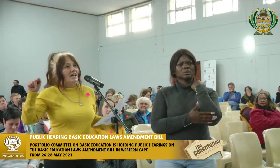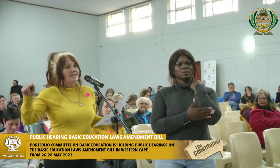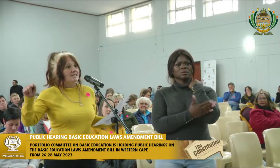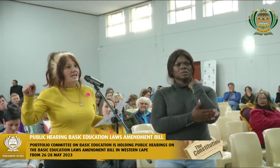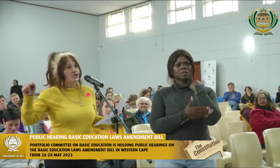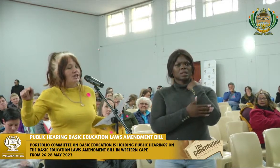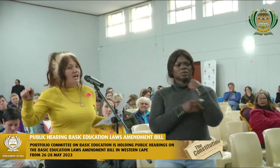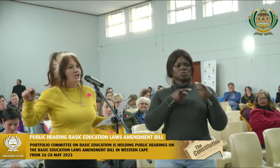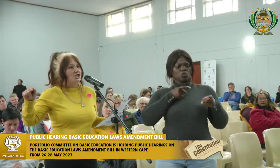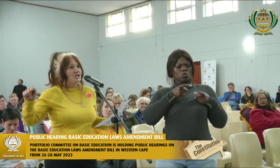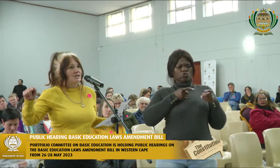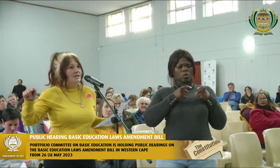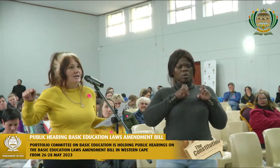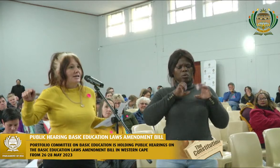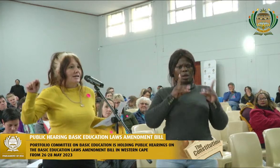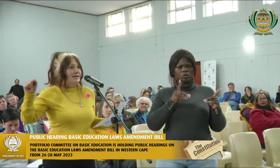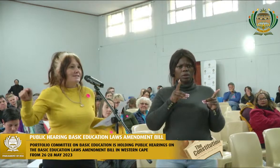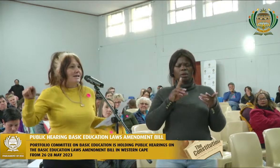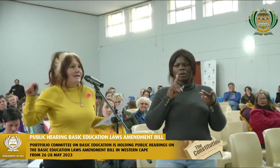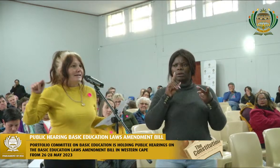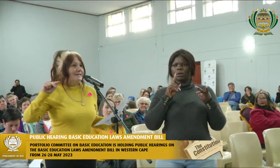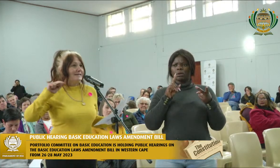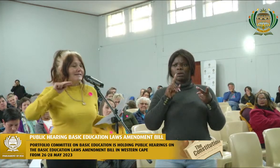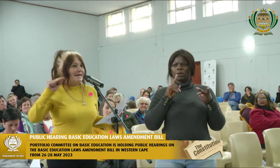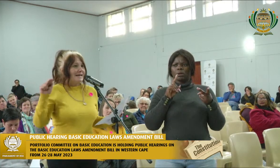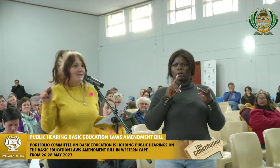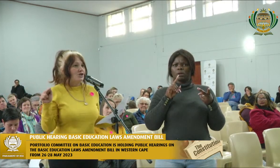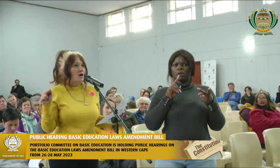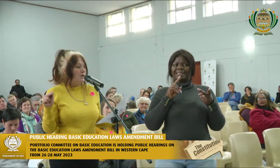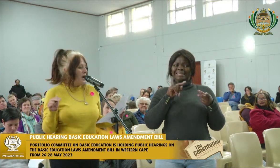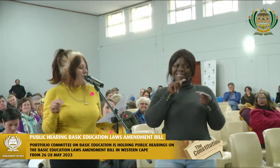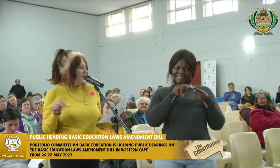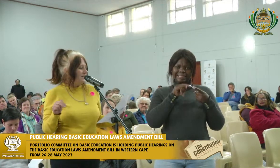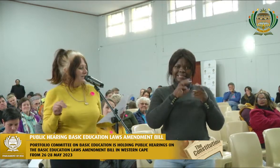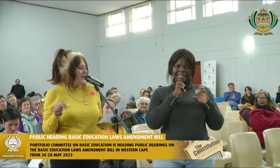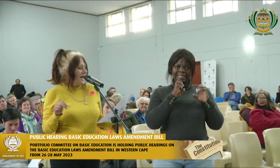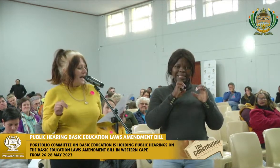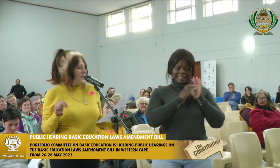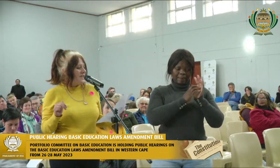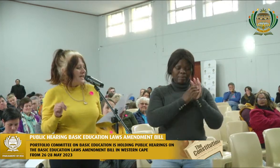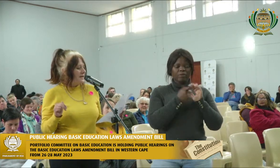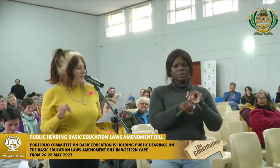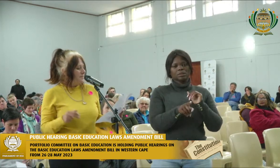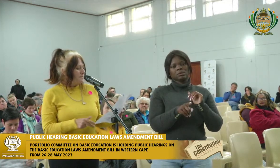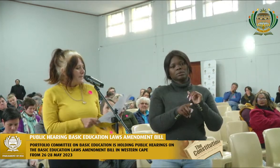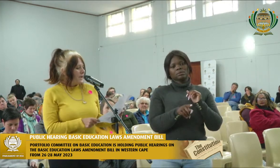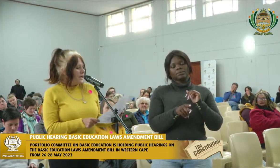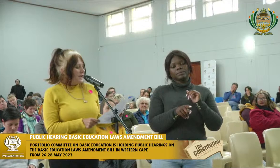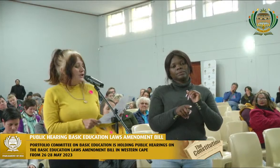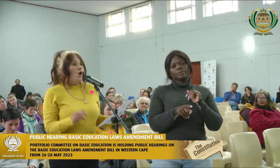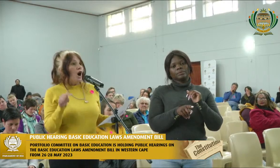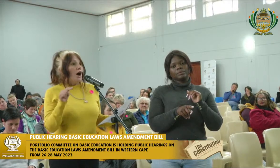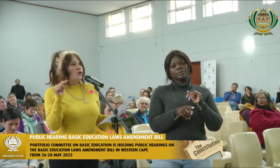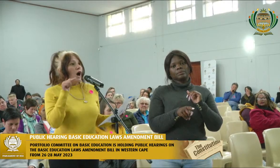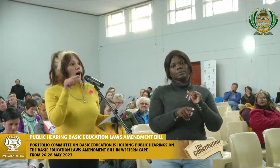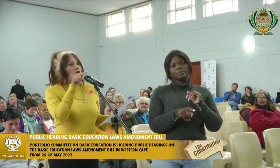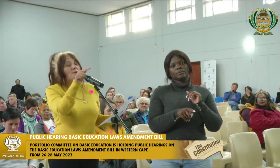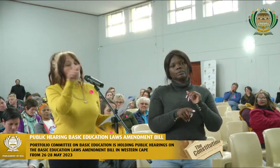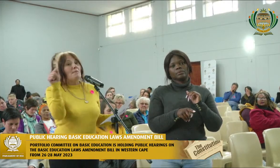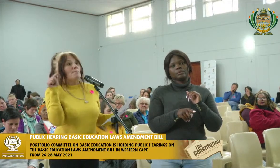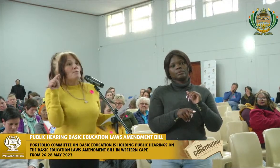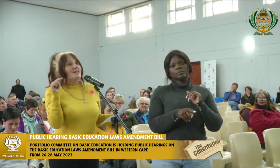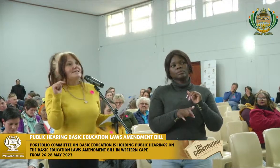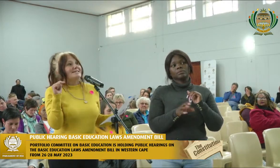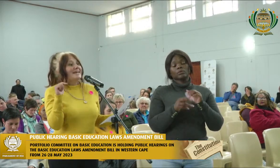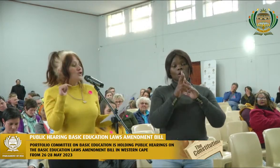State-initialized its education is an exact example of that. And then, in your